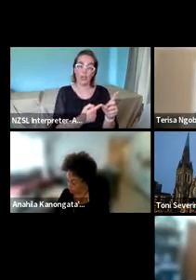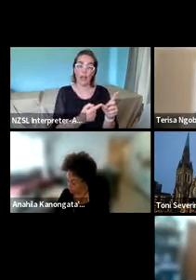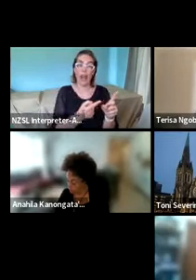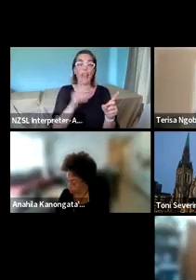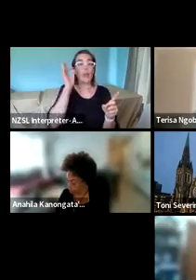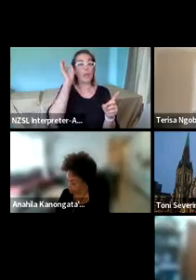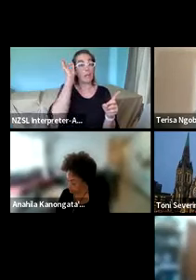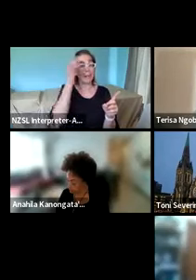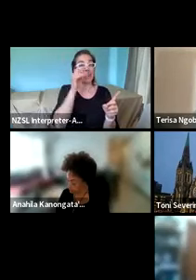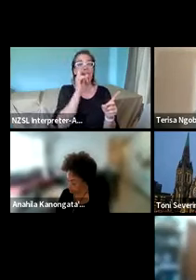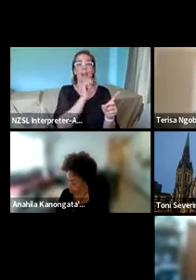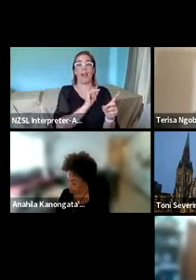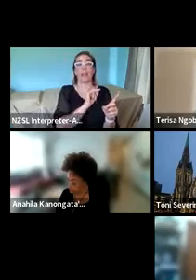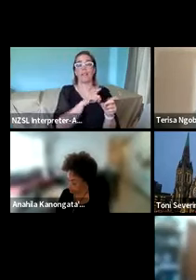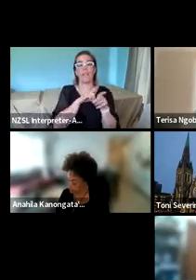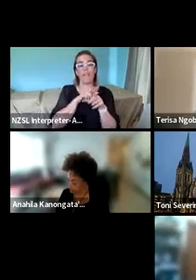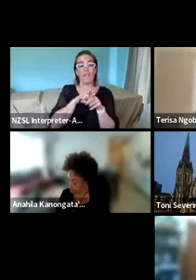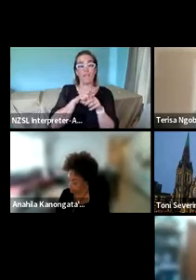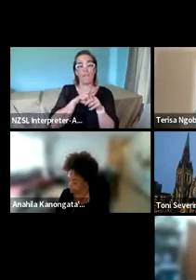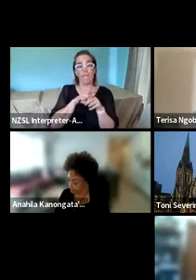committee could